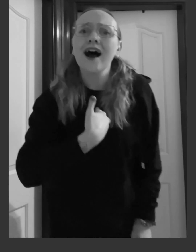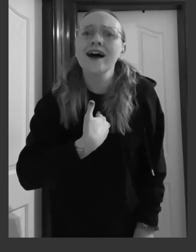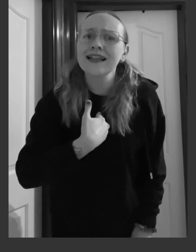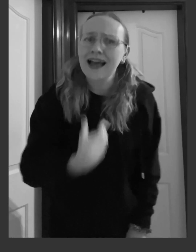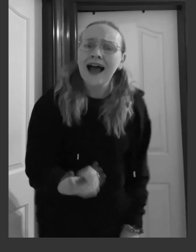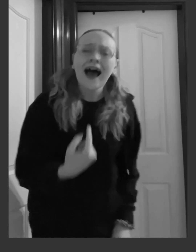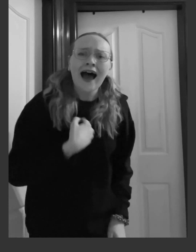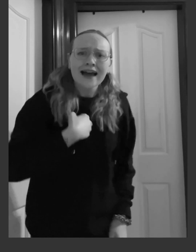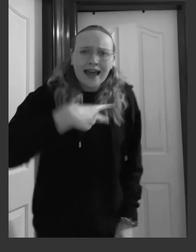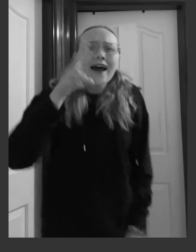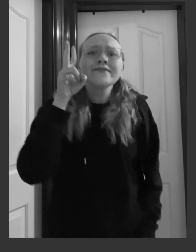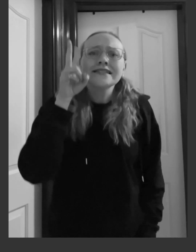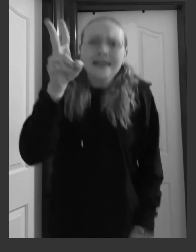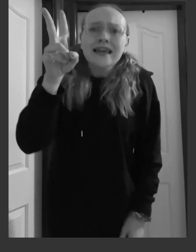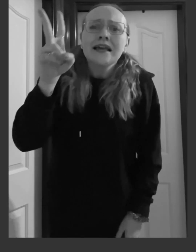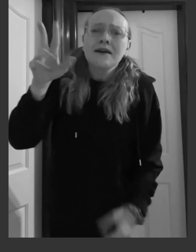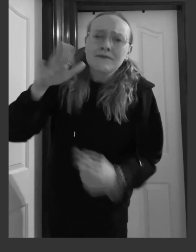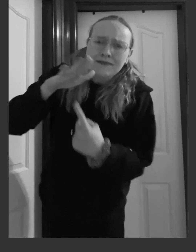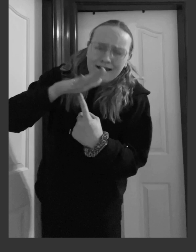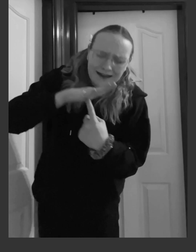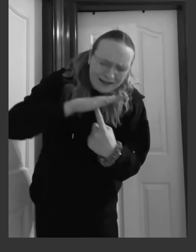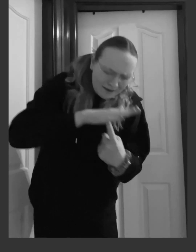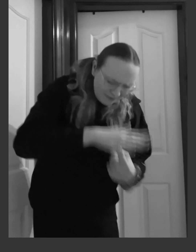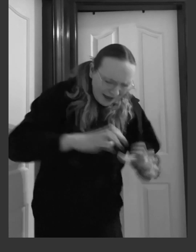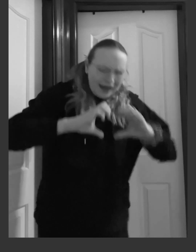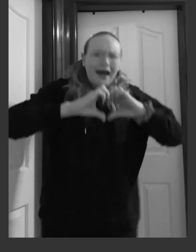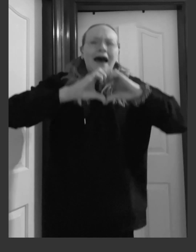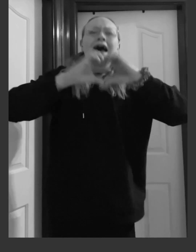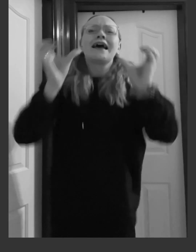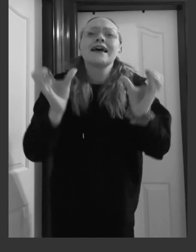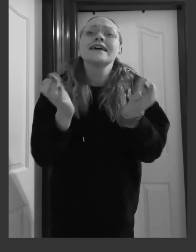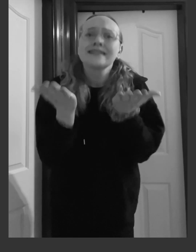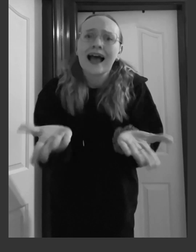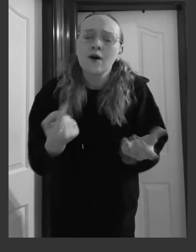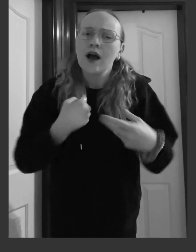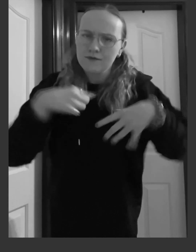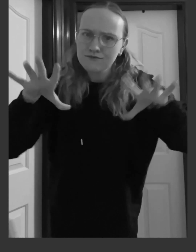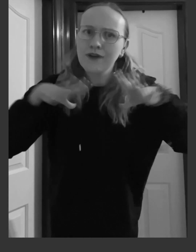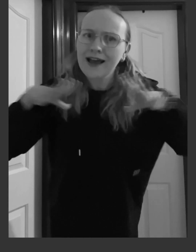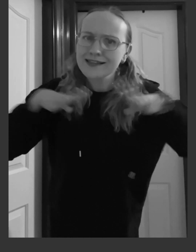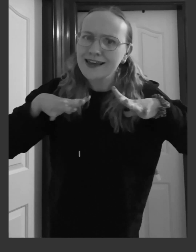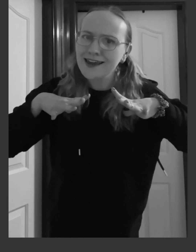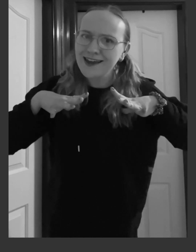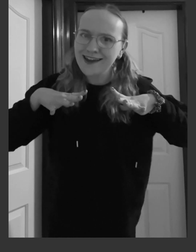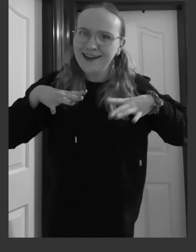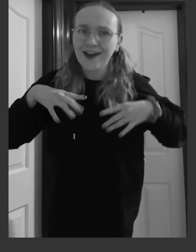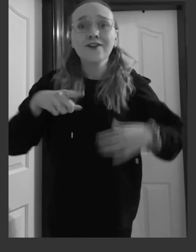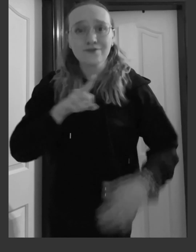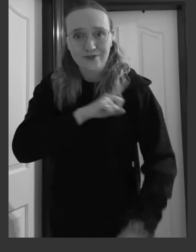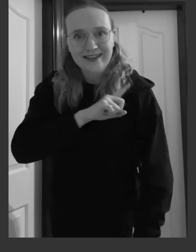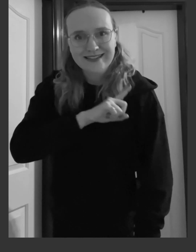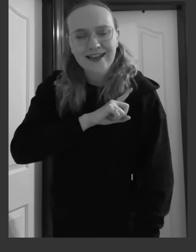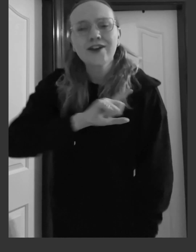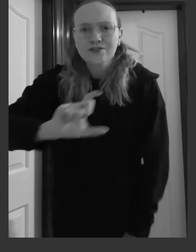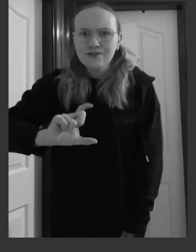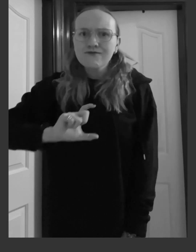I have seen them fall apart apart Now I'm ready to rise